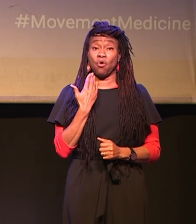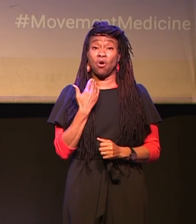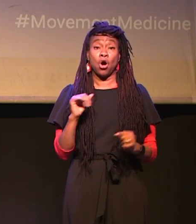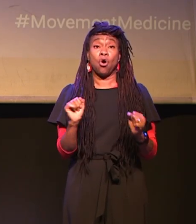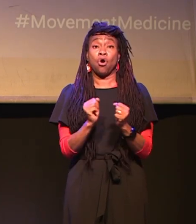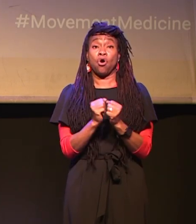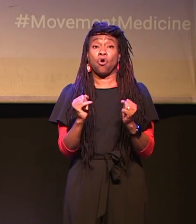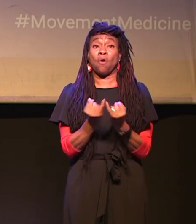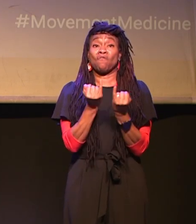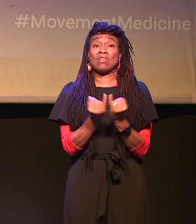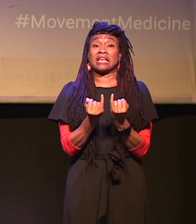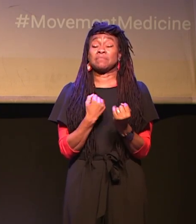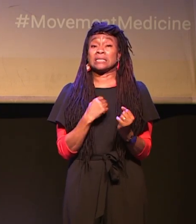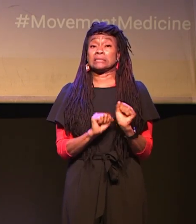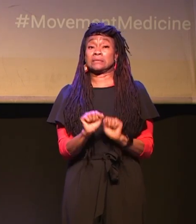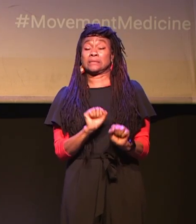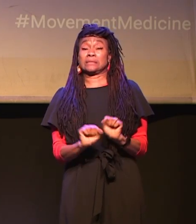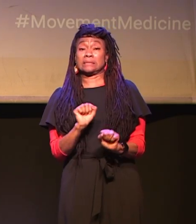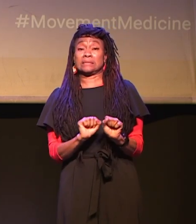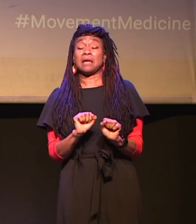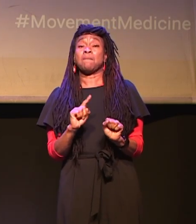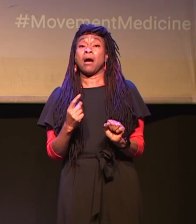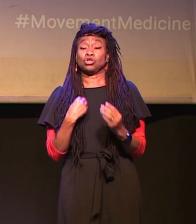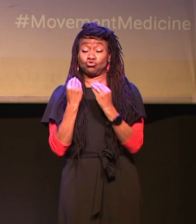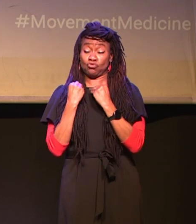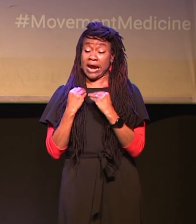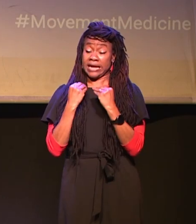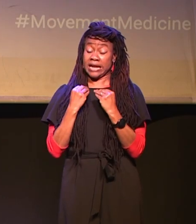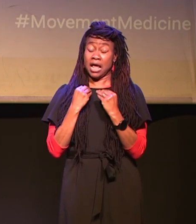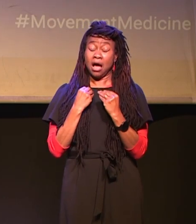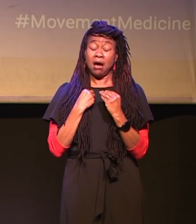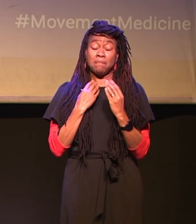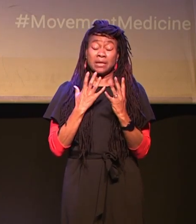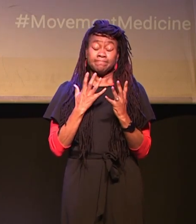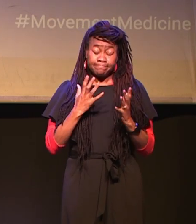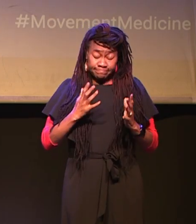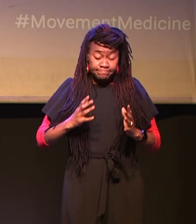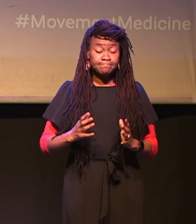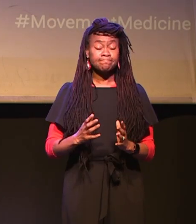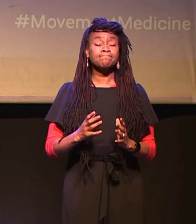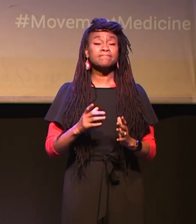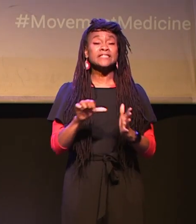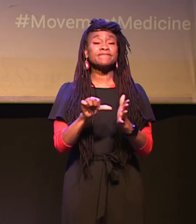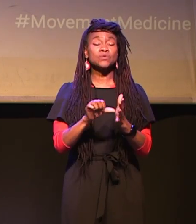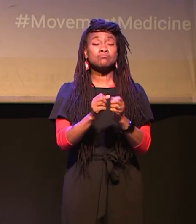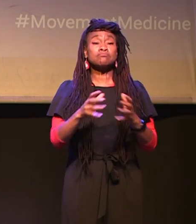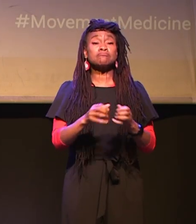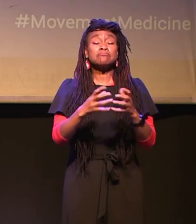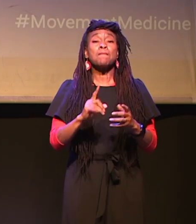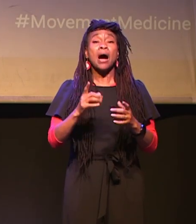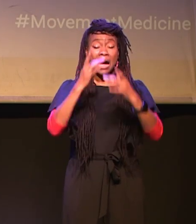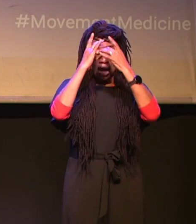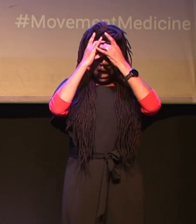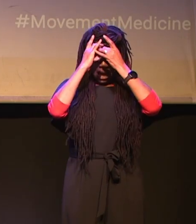my training and ongoing training to lean in to those hard spaces. And this is where somatics has played and embodiment